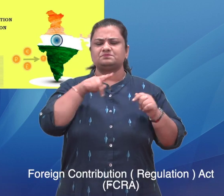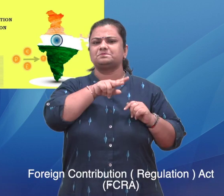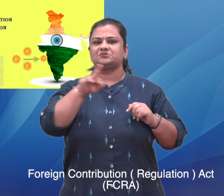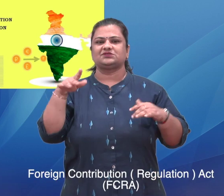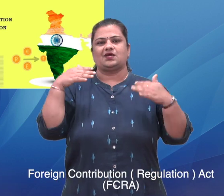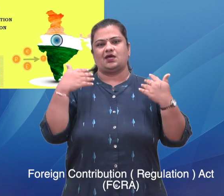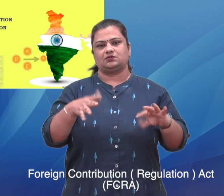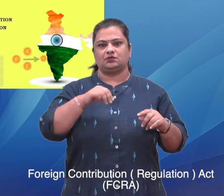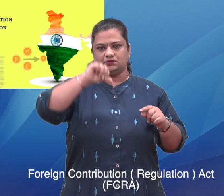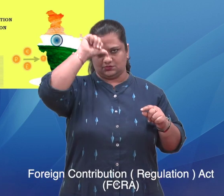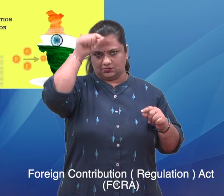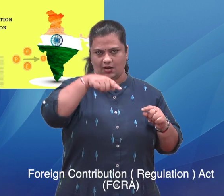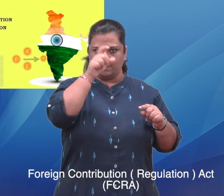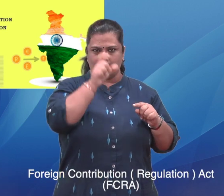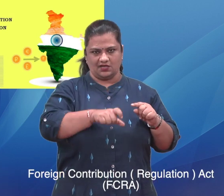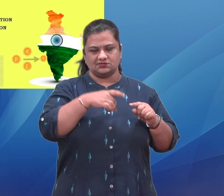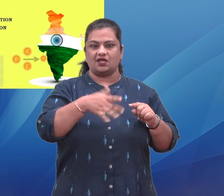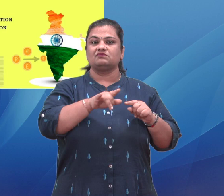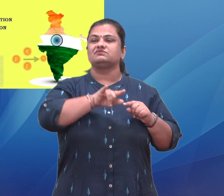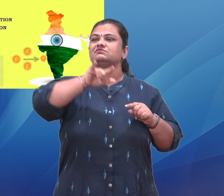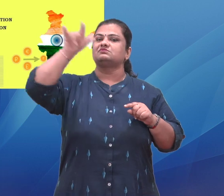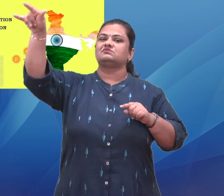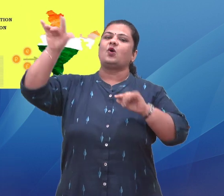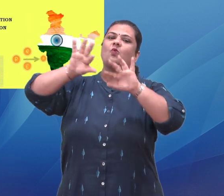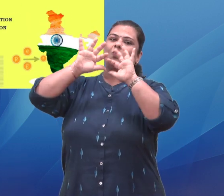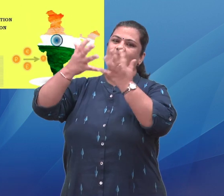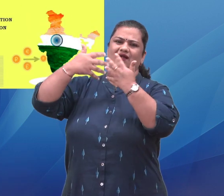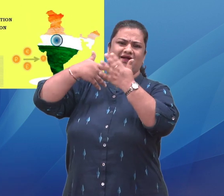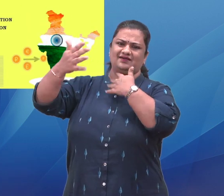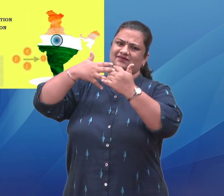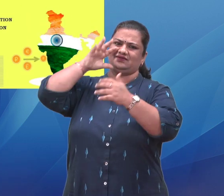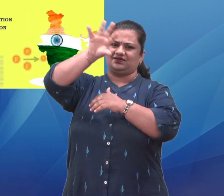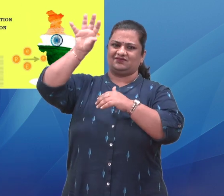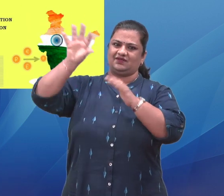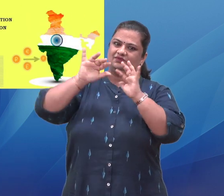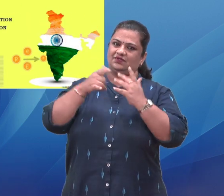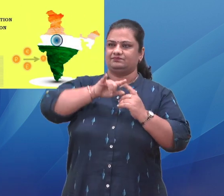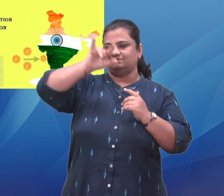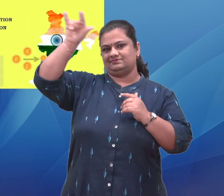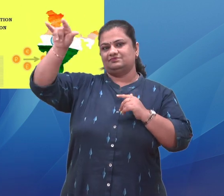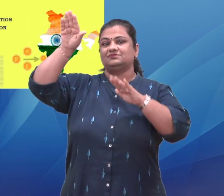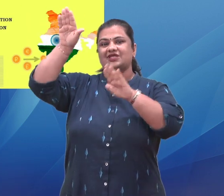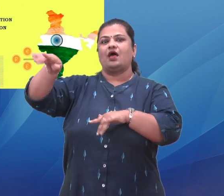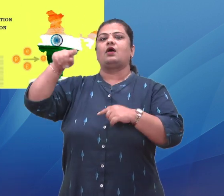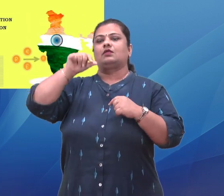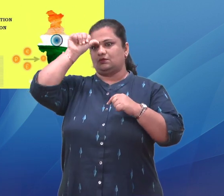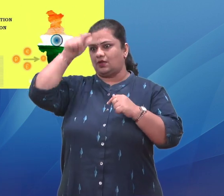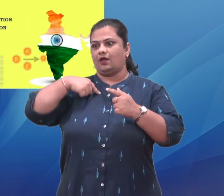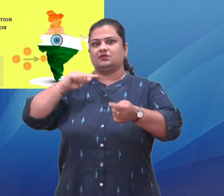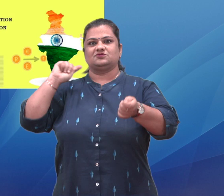abroad without informing the authorities. The earlier limit was 1 lakh rupees. The ministry also said that